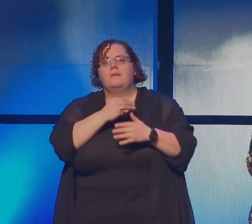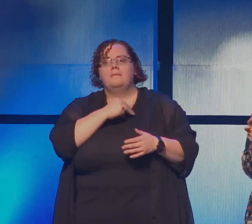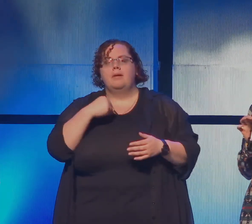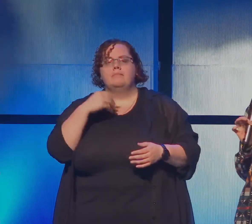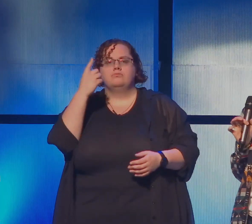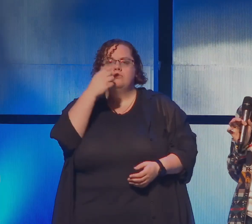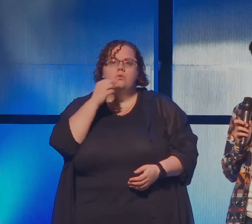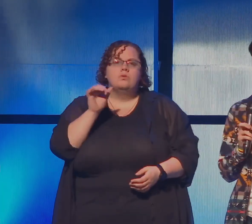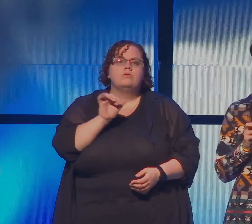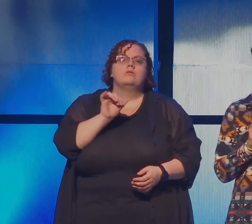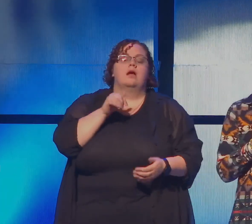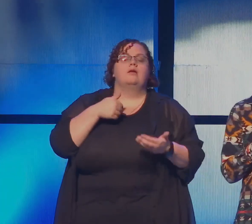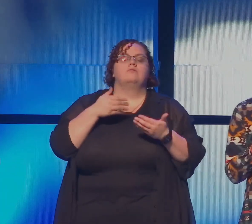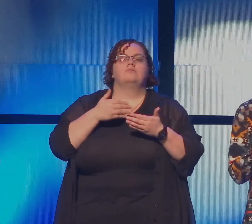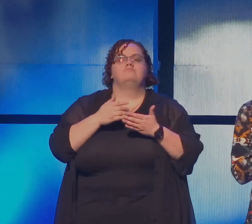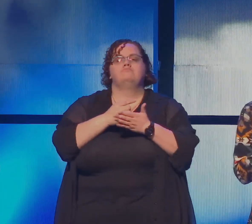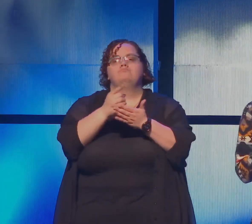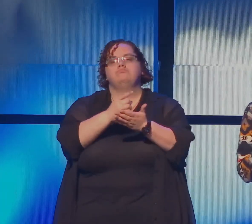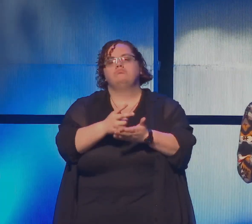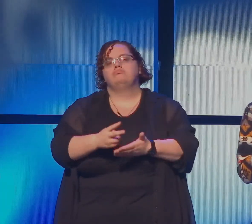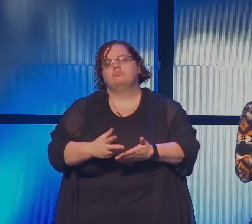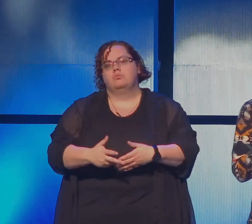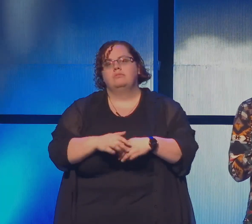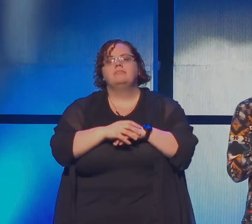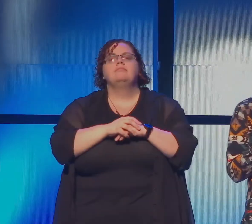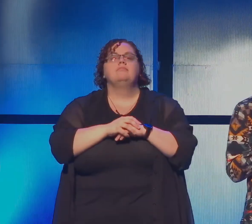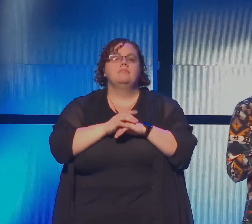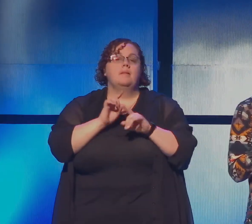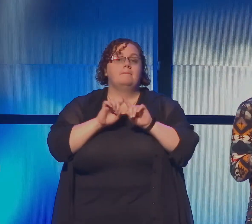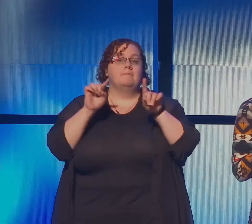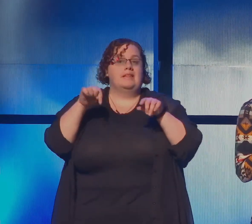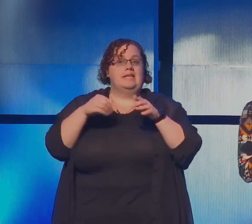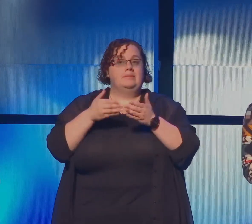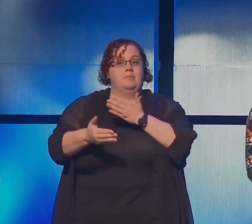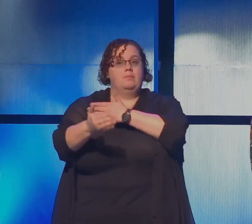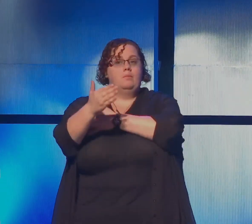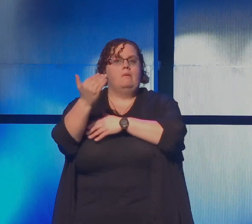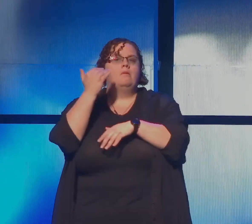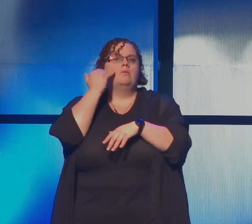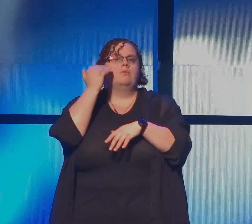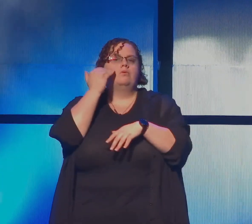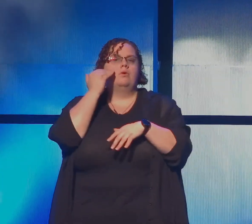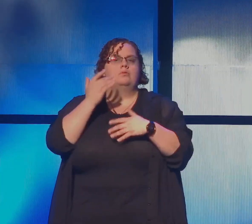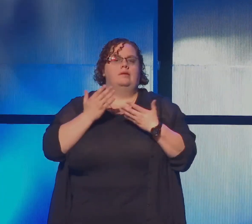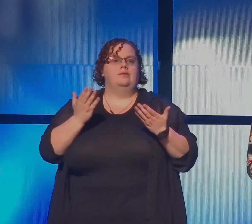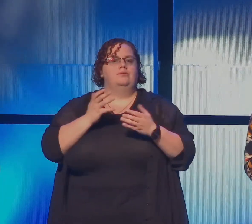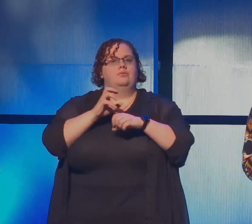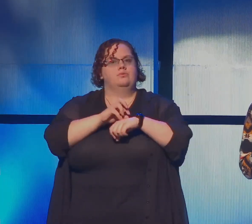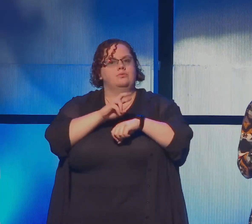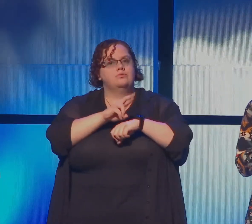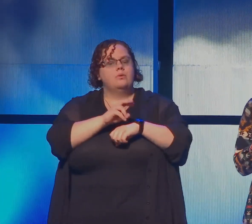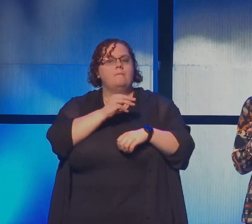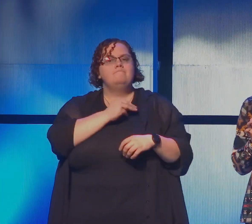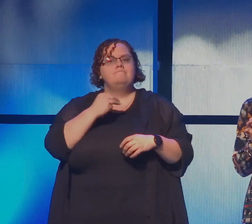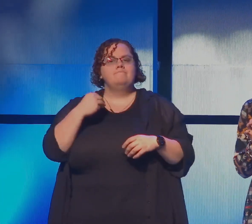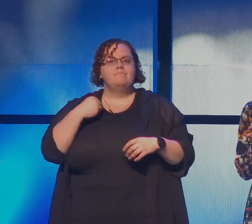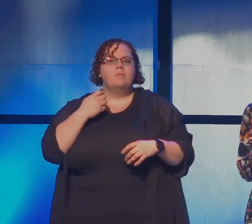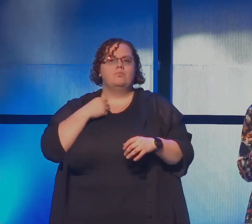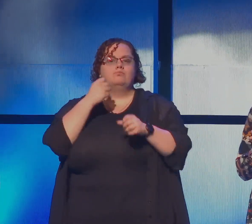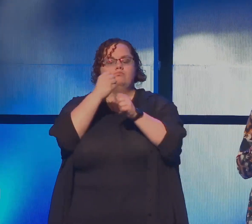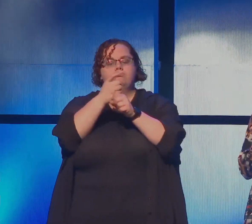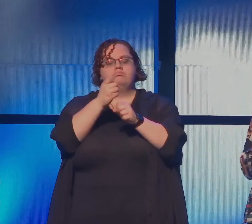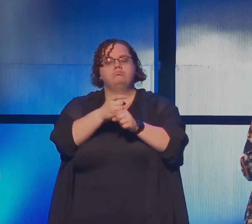looks like over the next couple of weeks. But this morning, know that at Crossroads, membership is